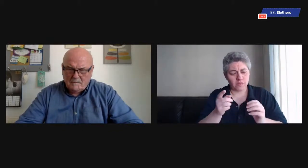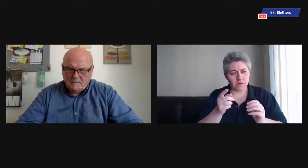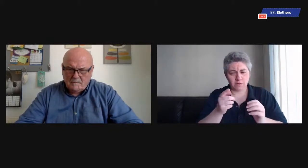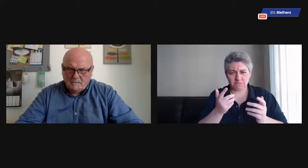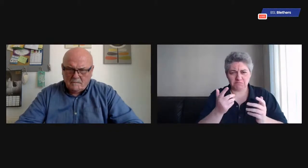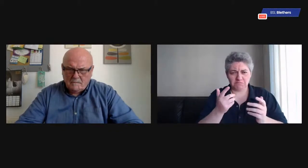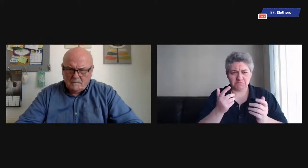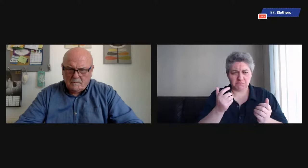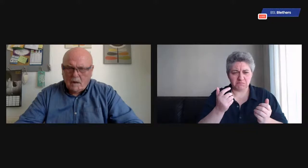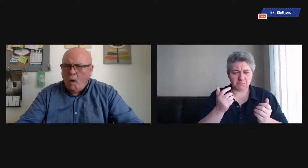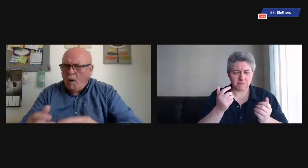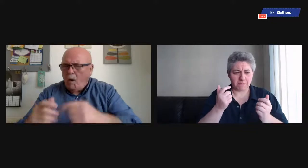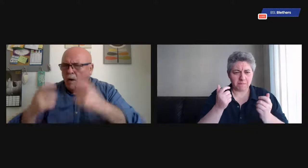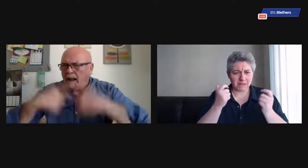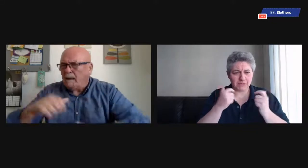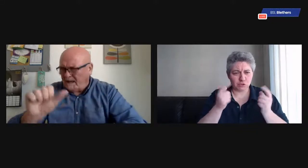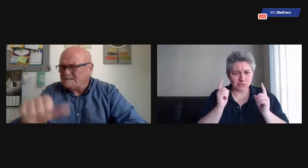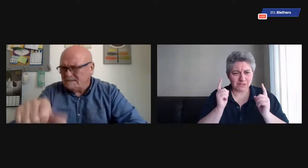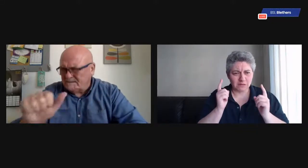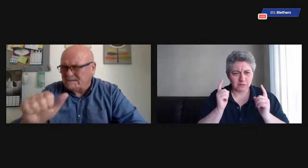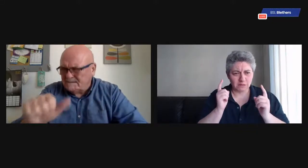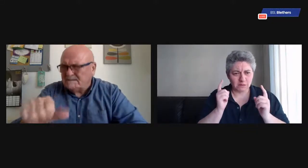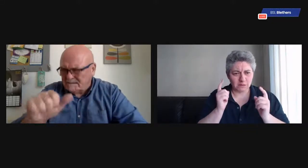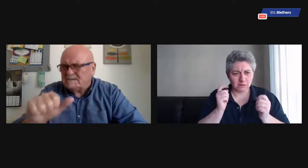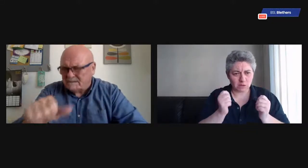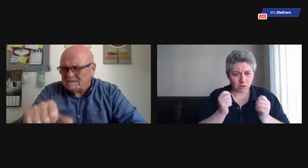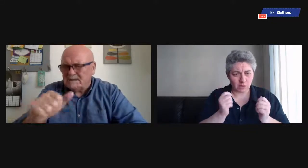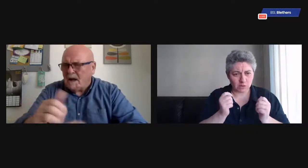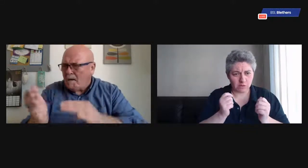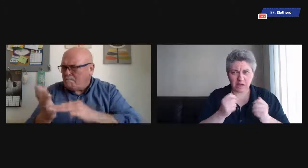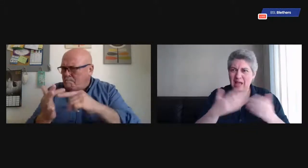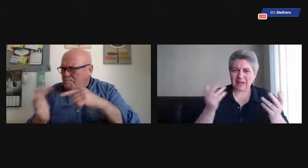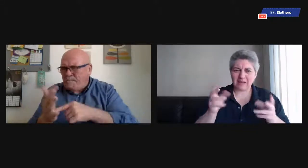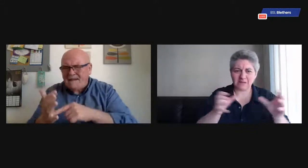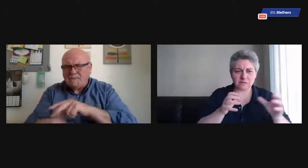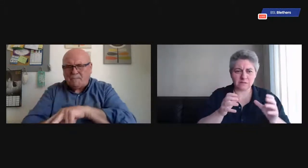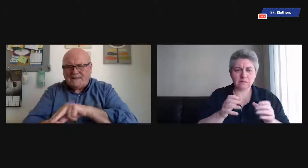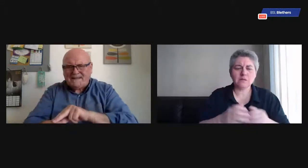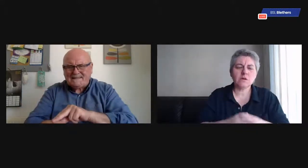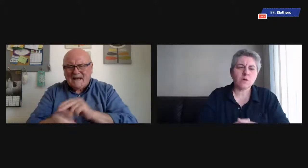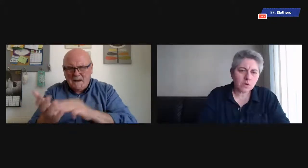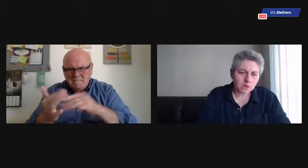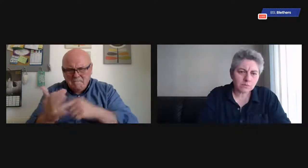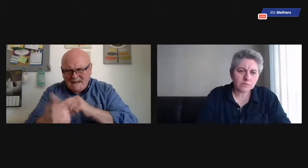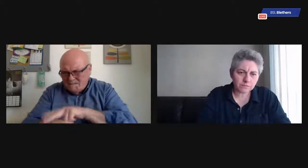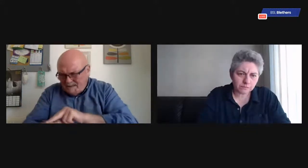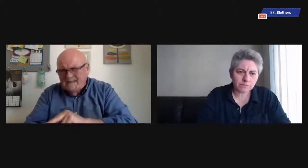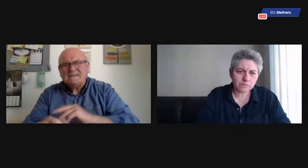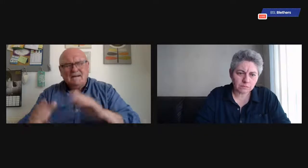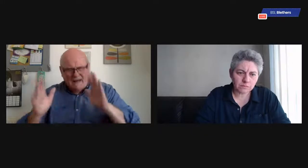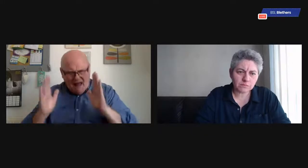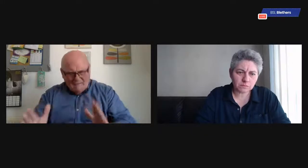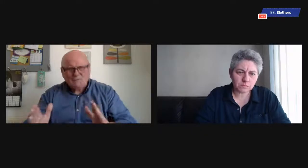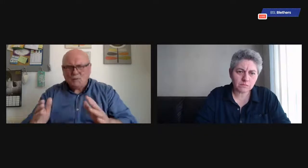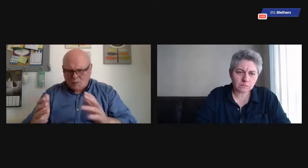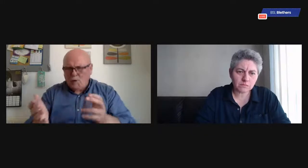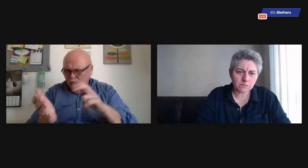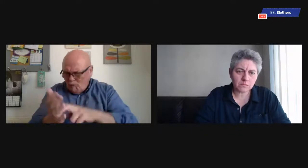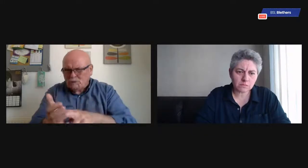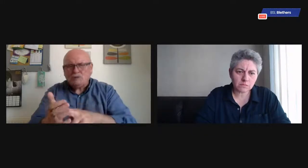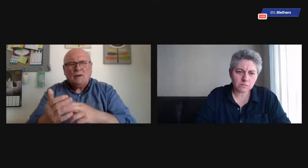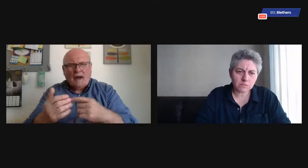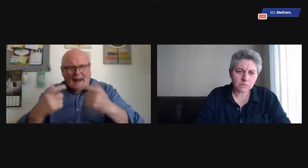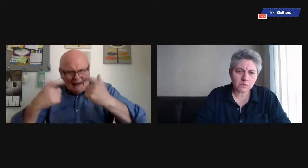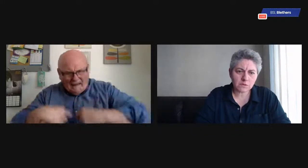So the interpreters, do they have to be registered with a special board? Yeah, yeah, yeah. They have to be